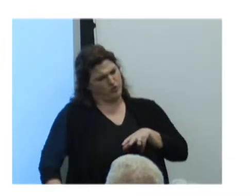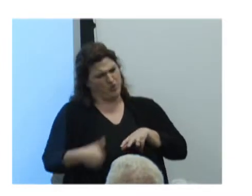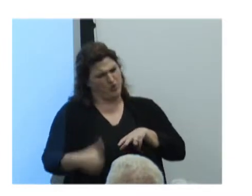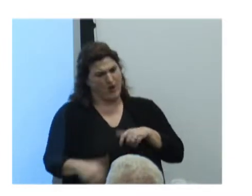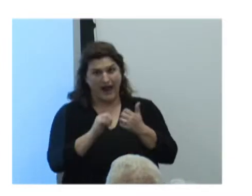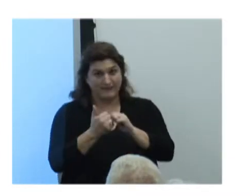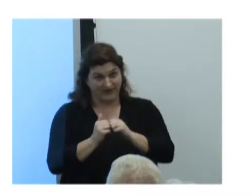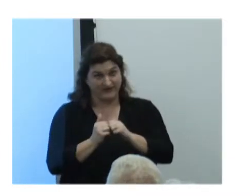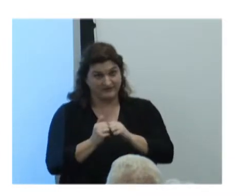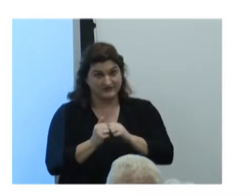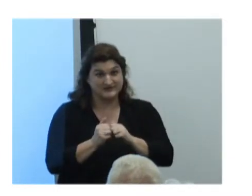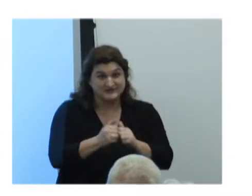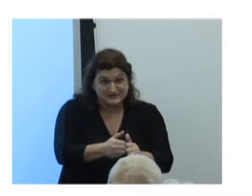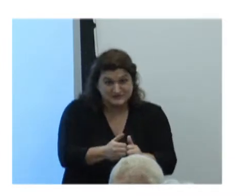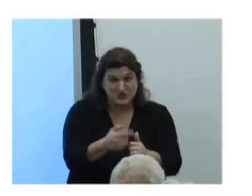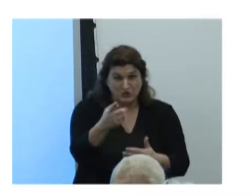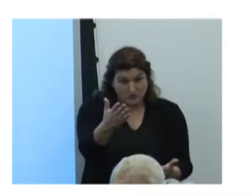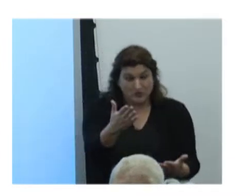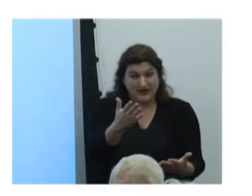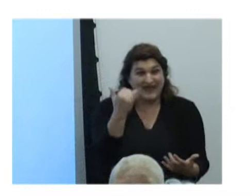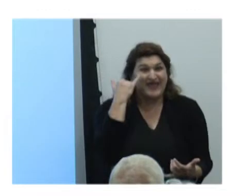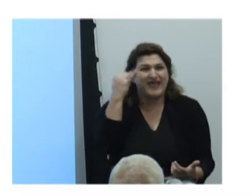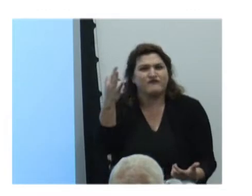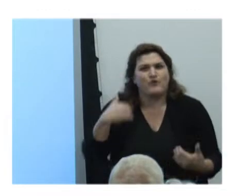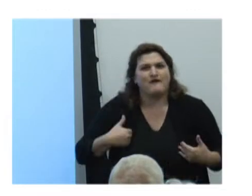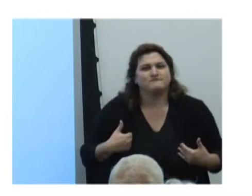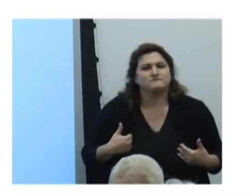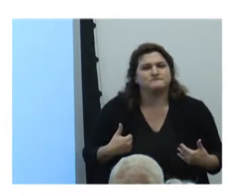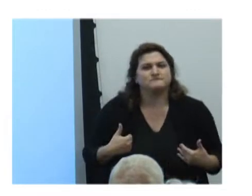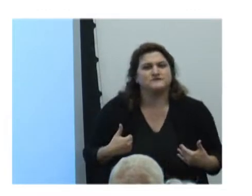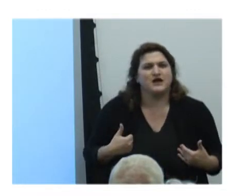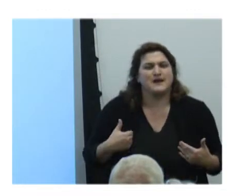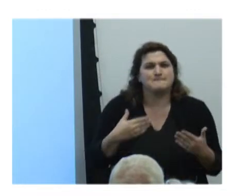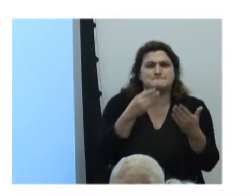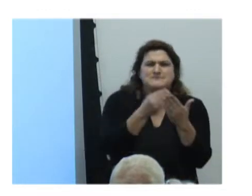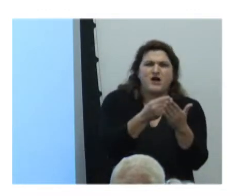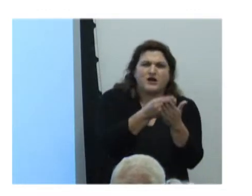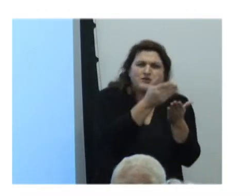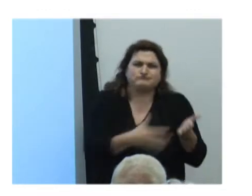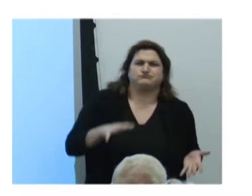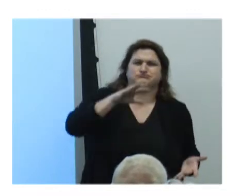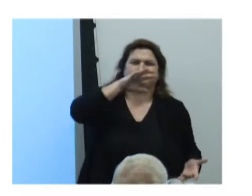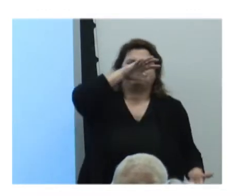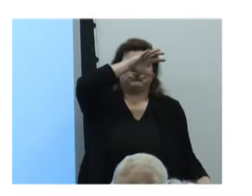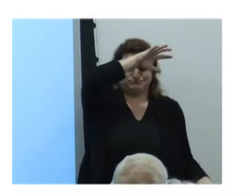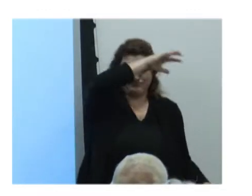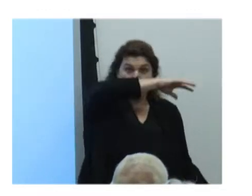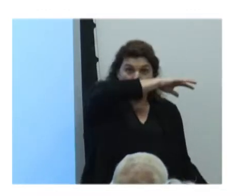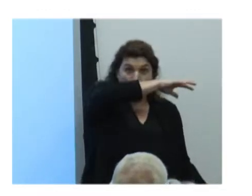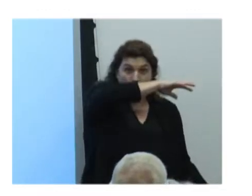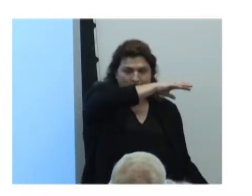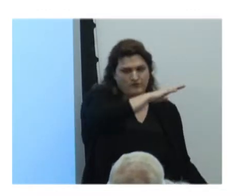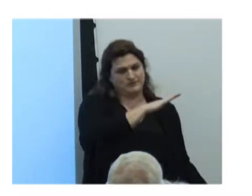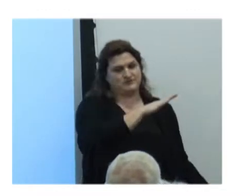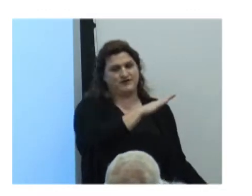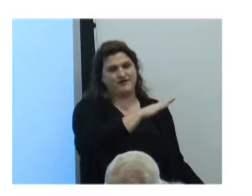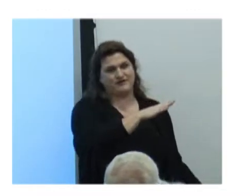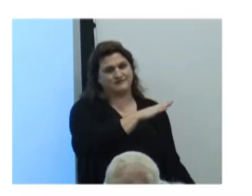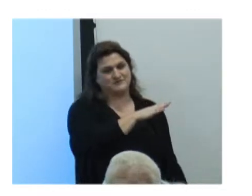Okay, so you know what? If you have a ton of money, or you have the likelihood of ton of dark money,